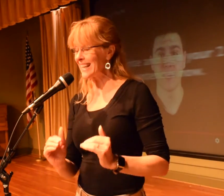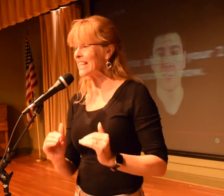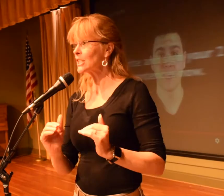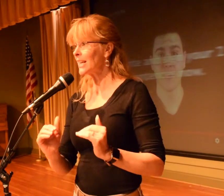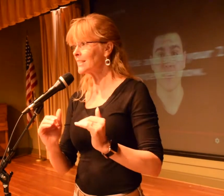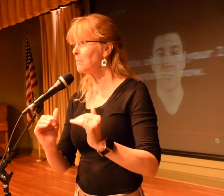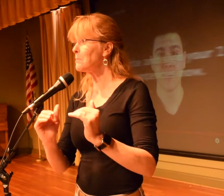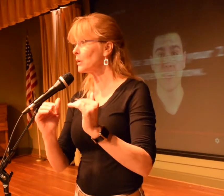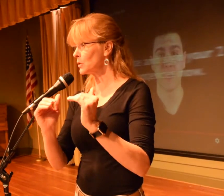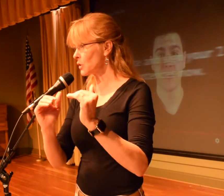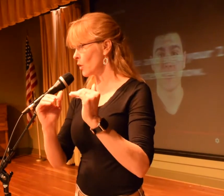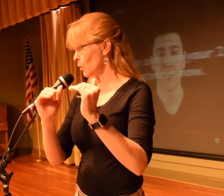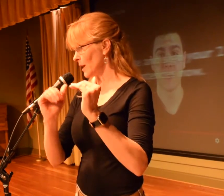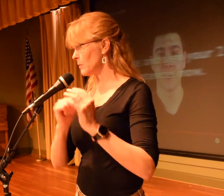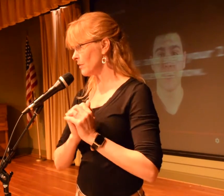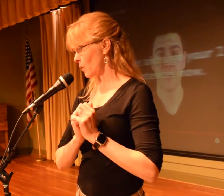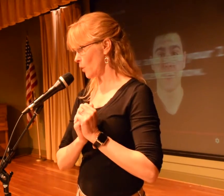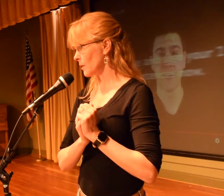each lesson builds on the week before.